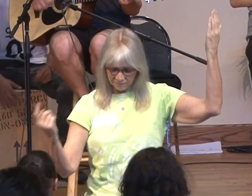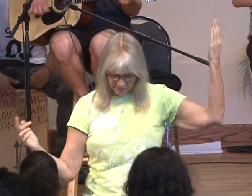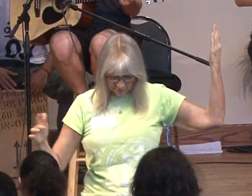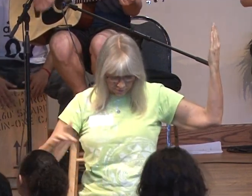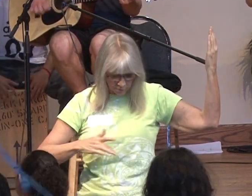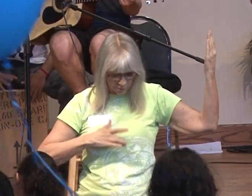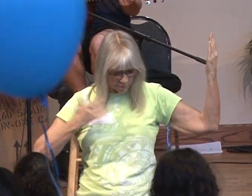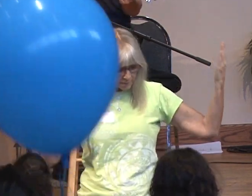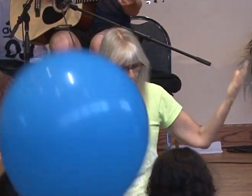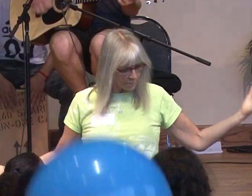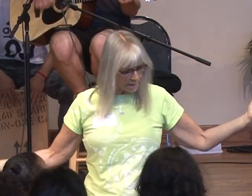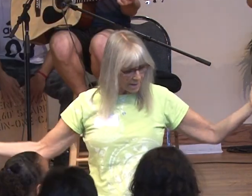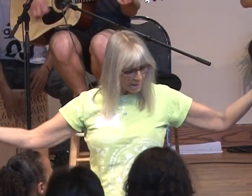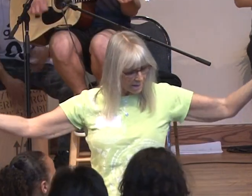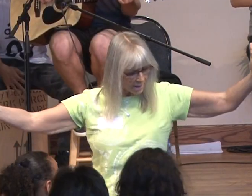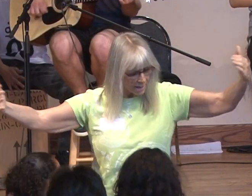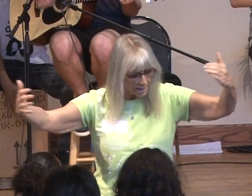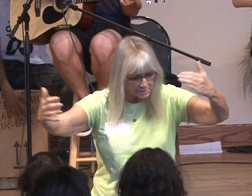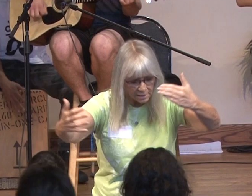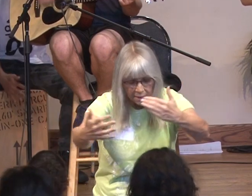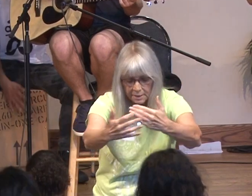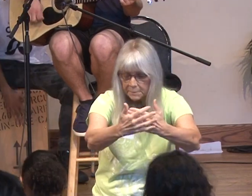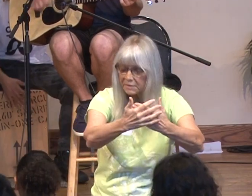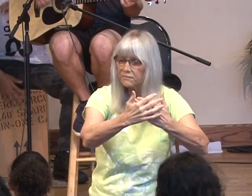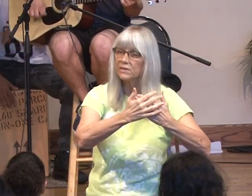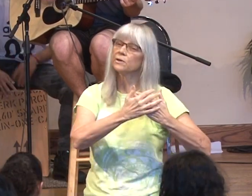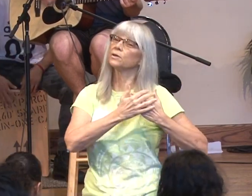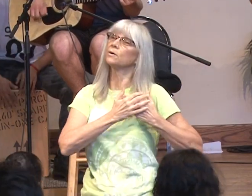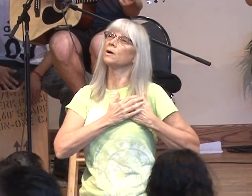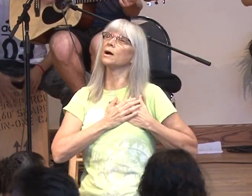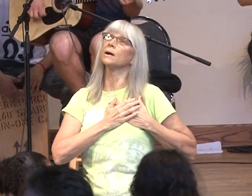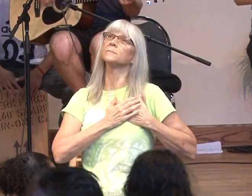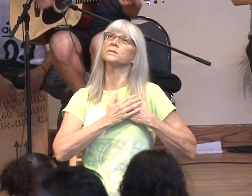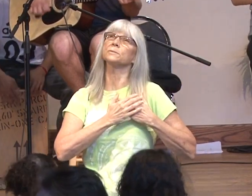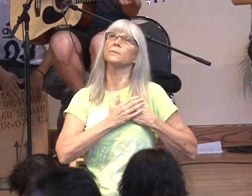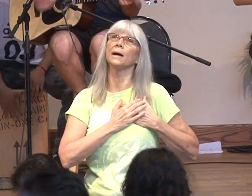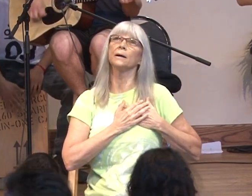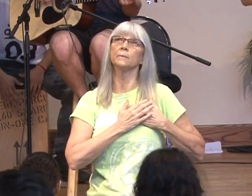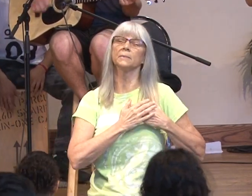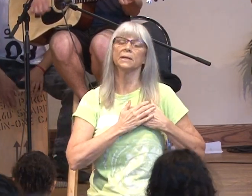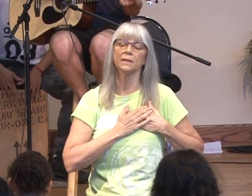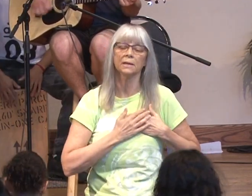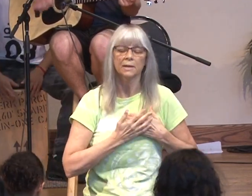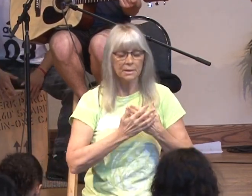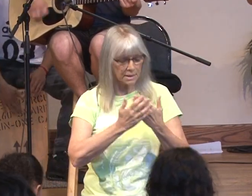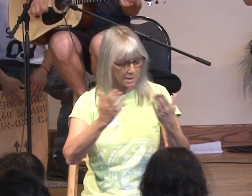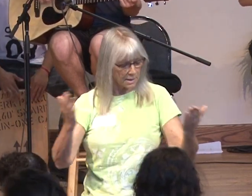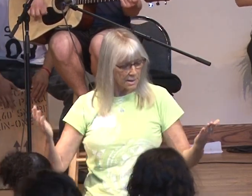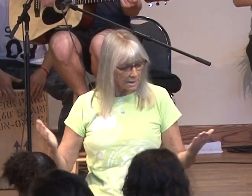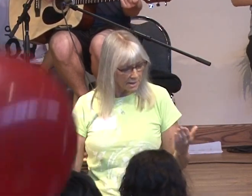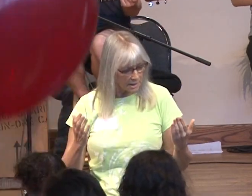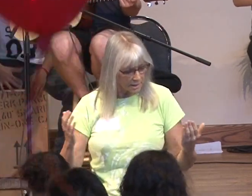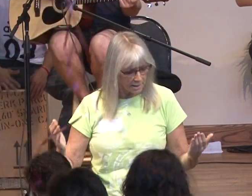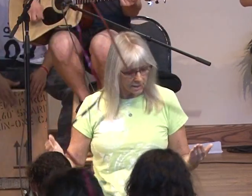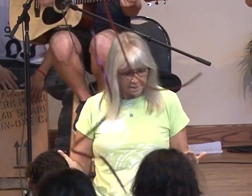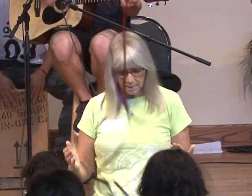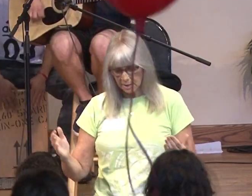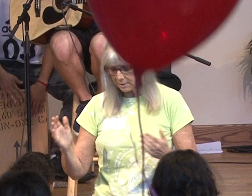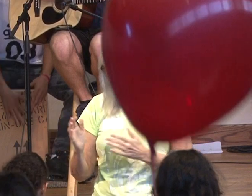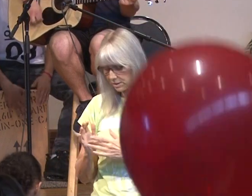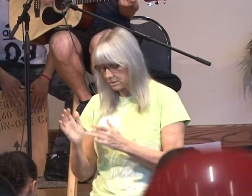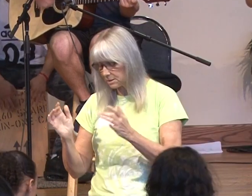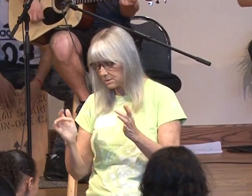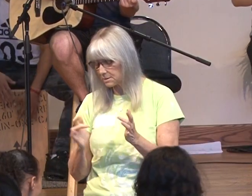Let me feel your embrace. Let me feel you all around me. Yeah,